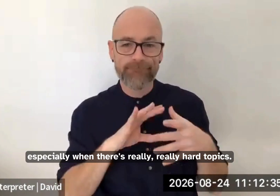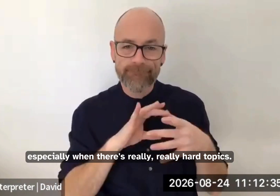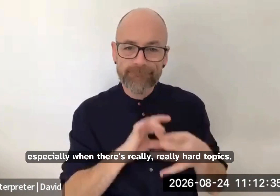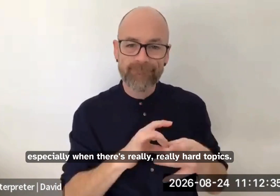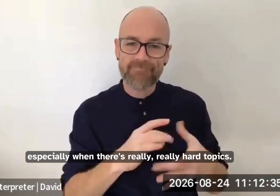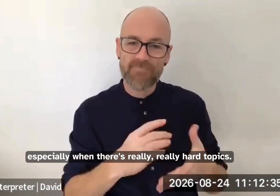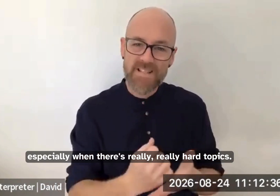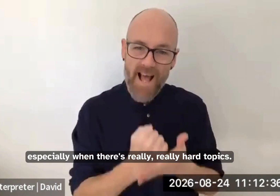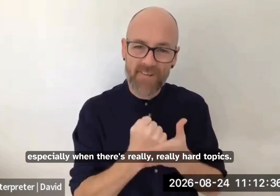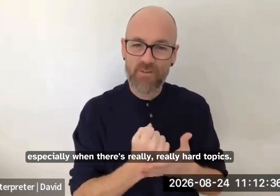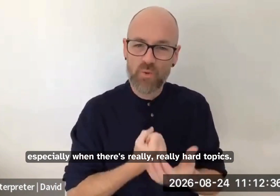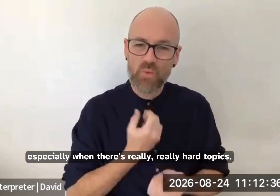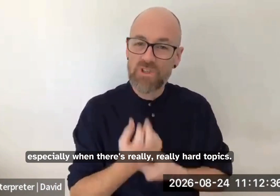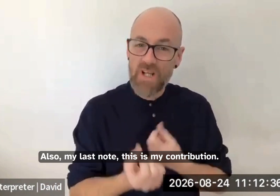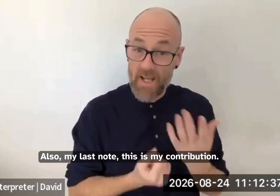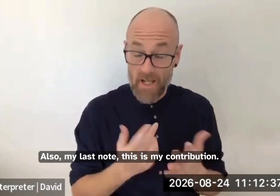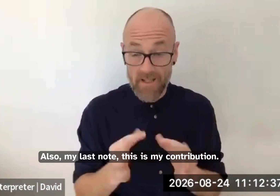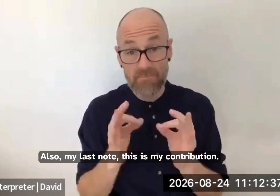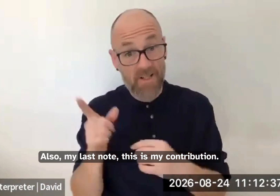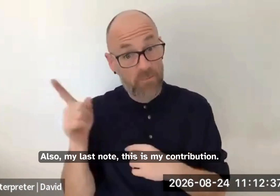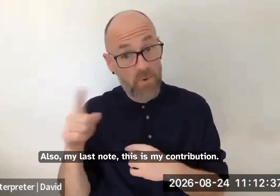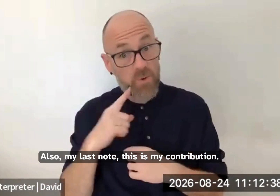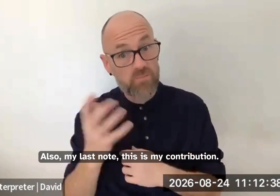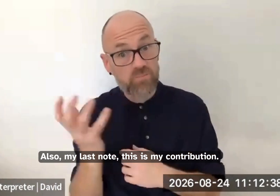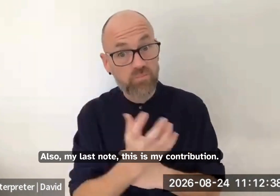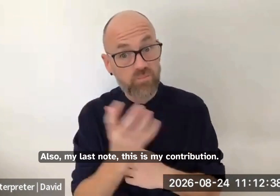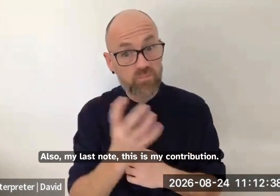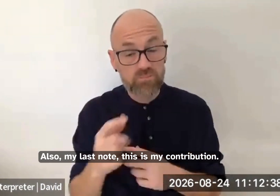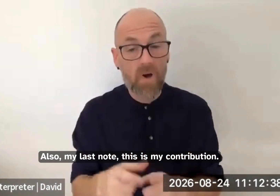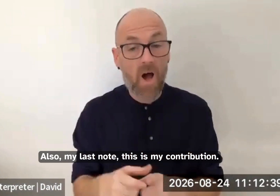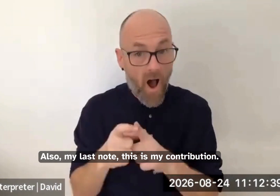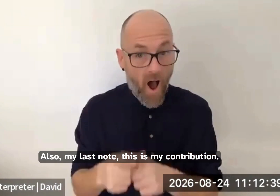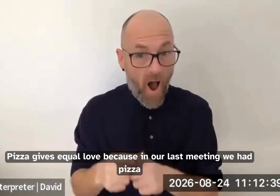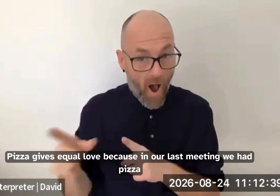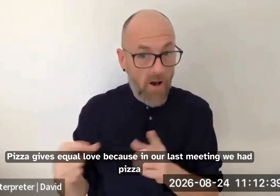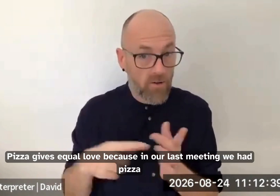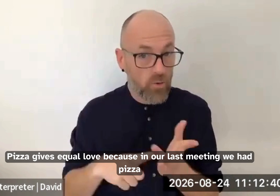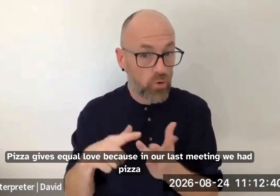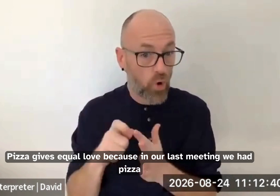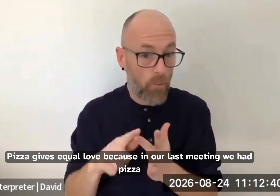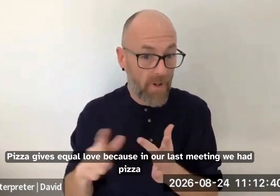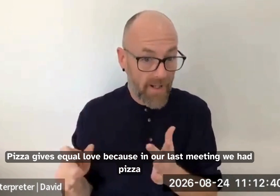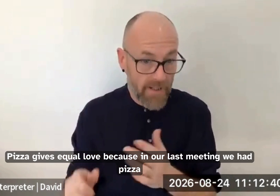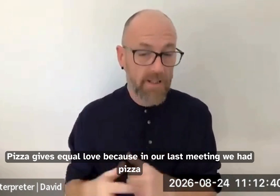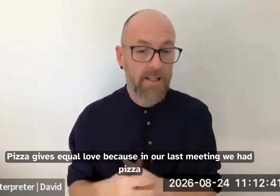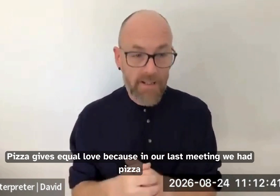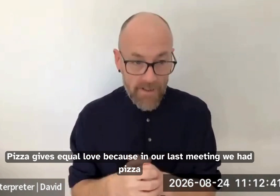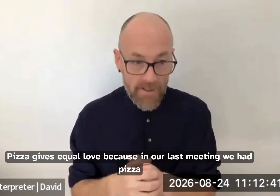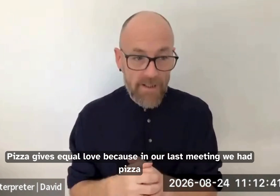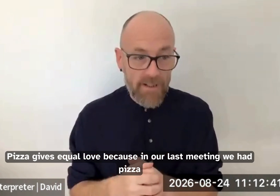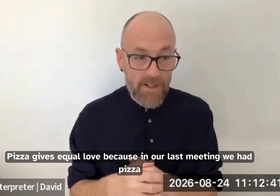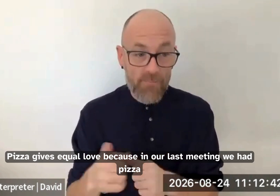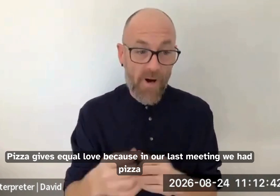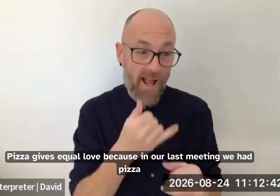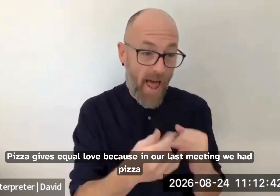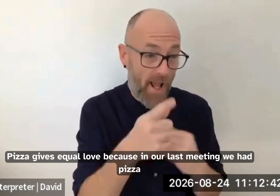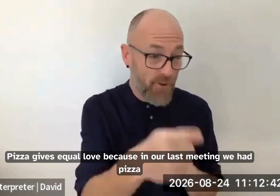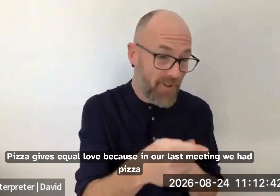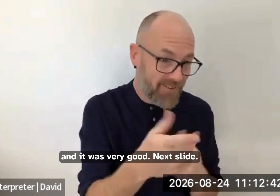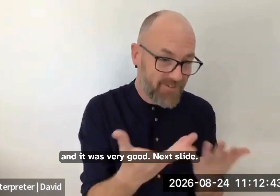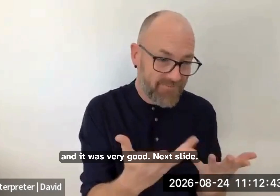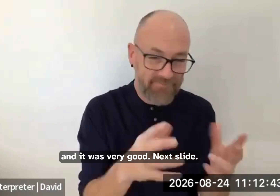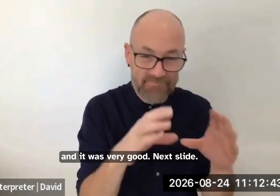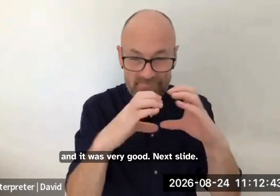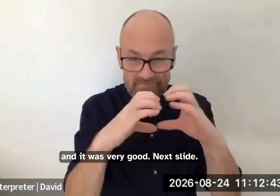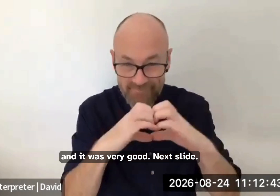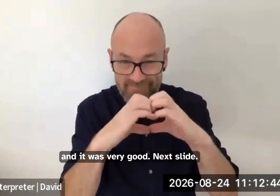really, really hard topics. Also, my last note, this is my contribution, pizza does equal love, because in our last meeting we had